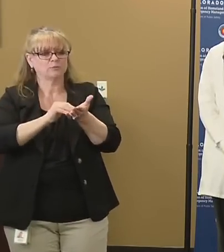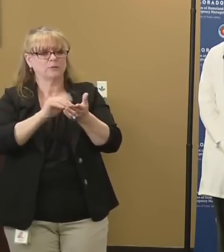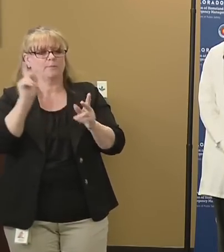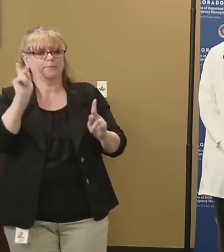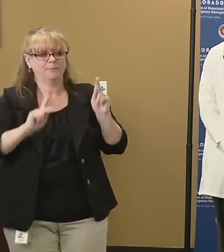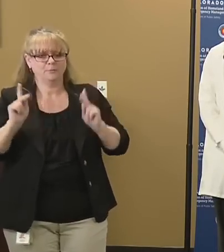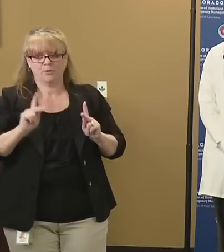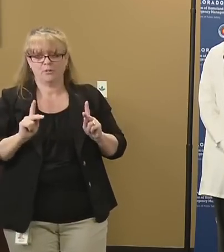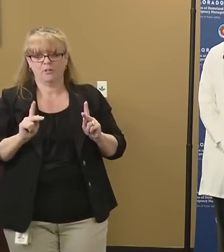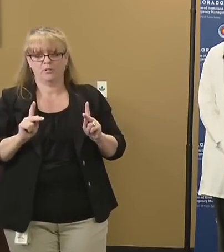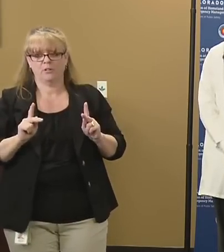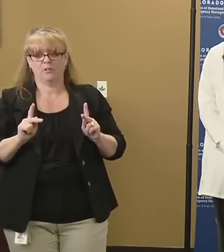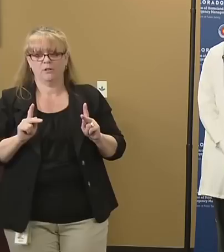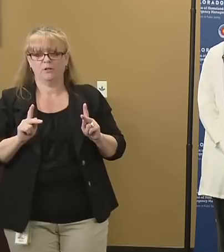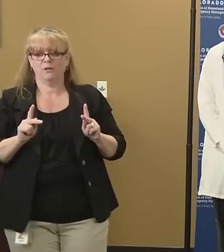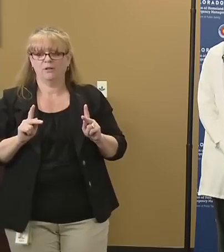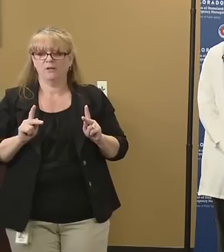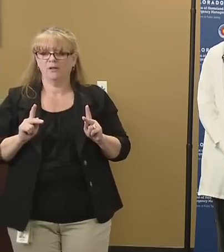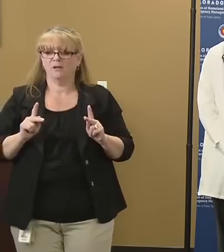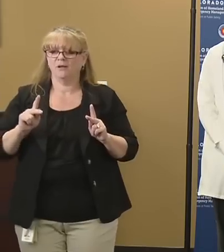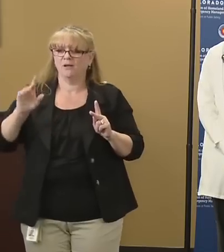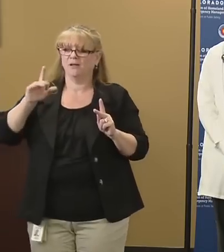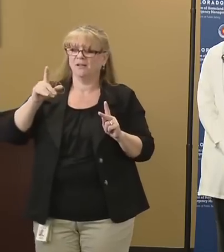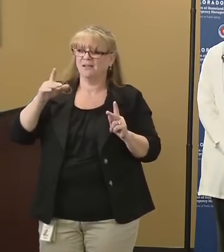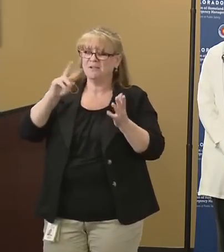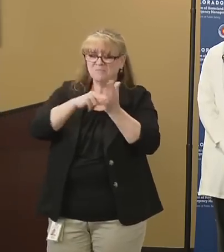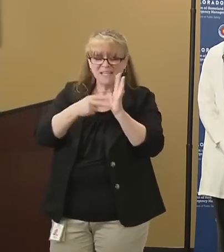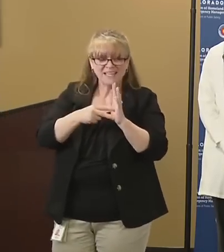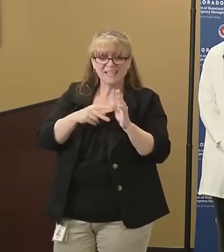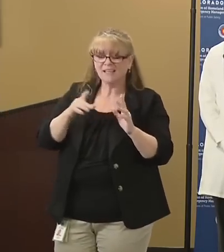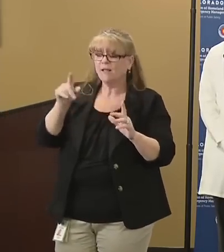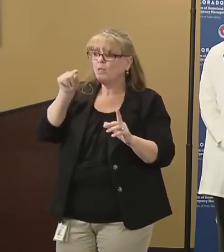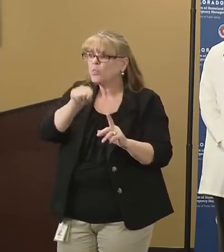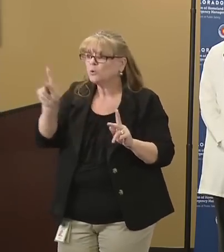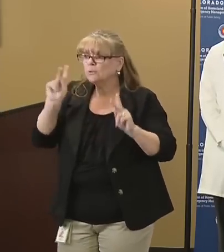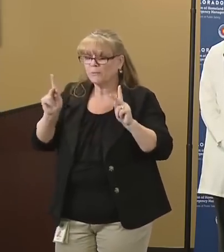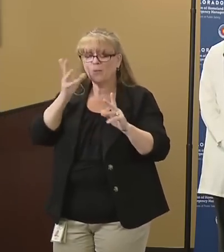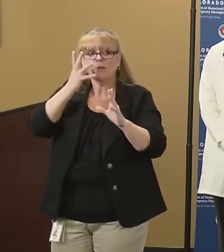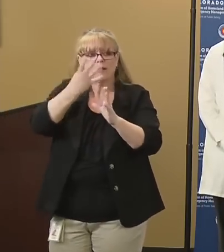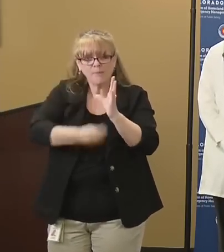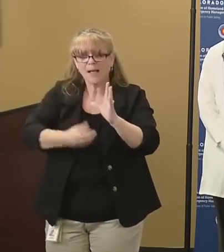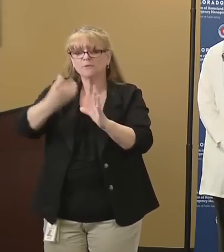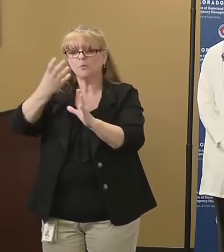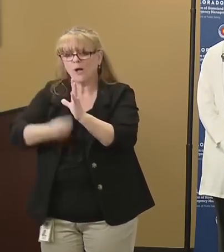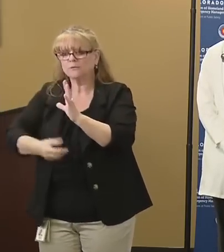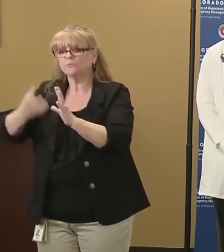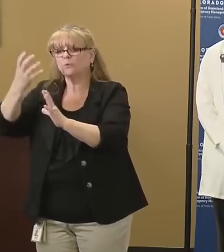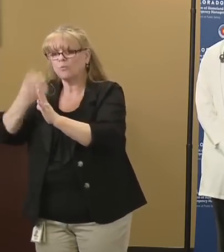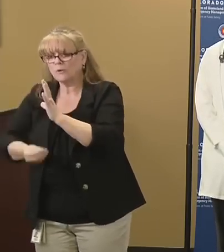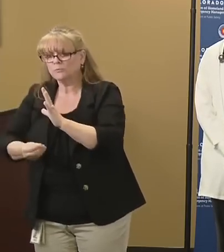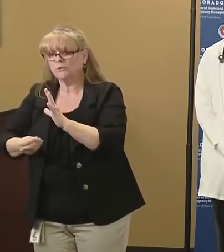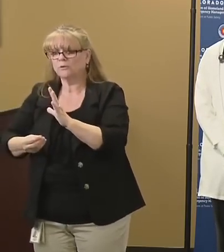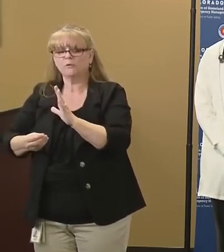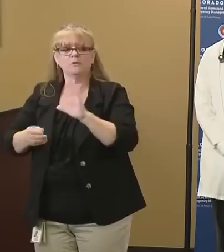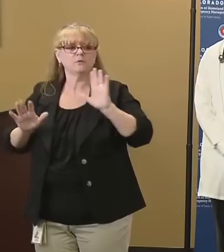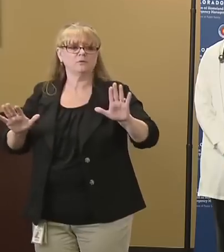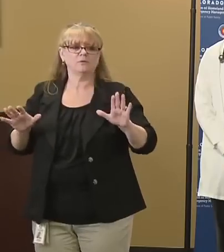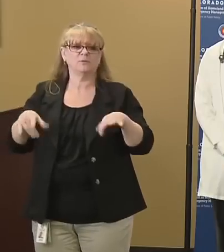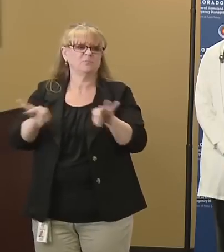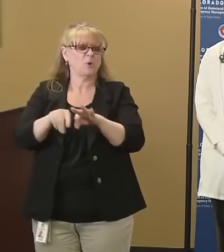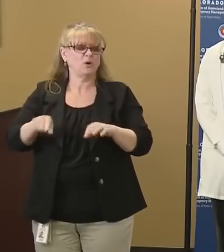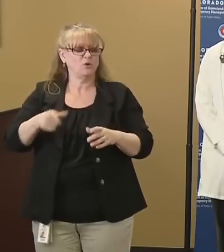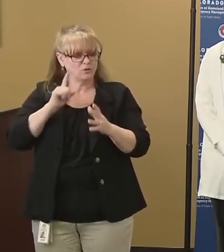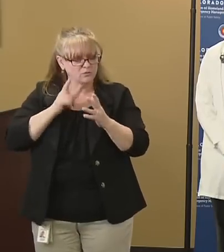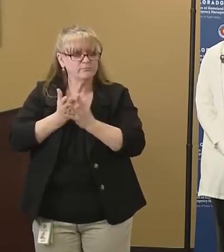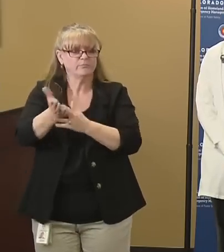it might mean people that you do business with. So we have to get through this and survive in order to rebuild the economy. We also have to get through this as soon as